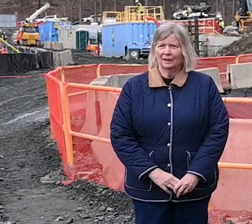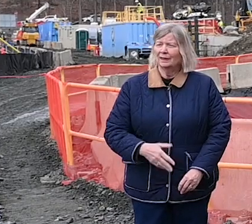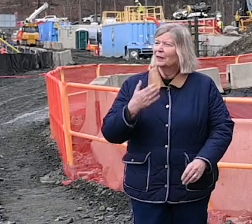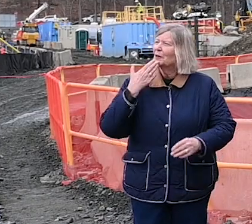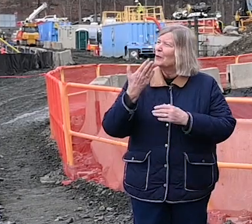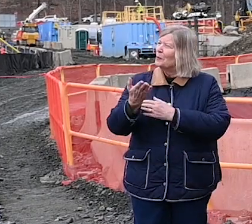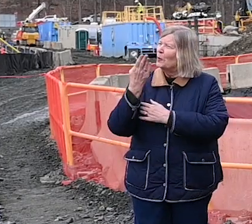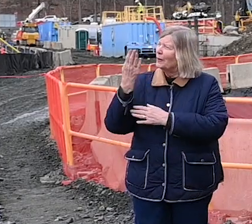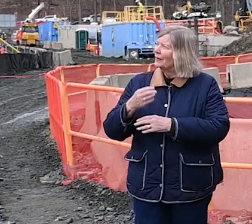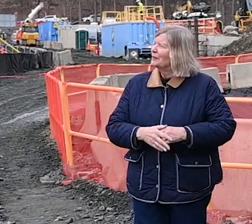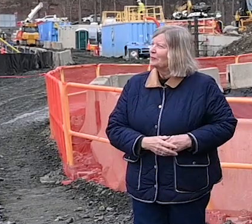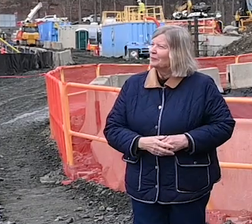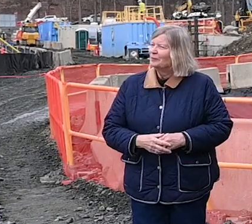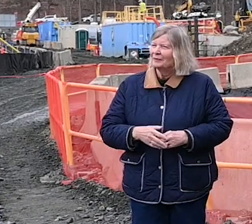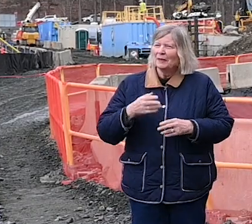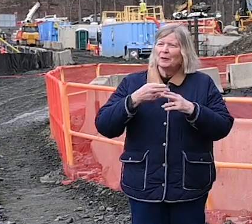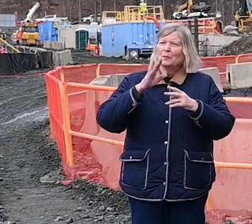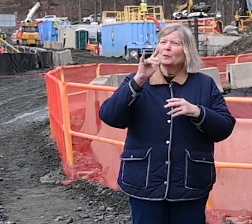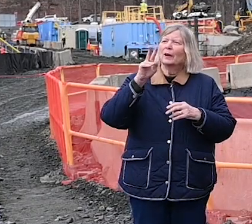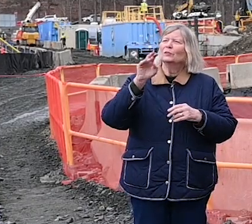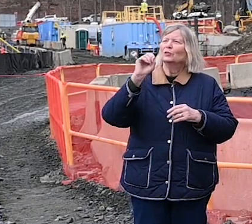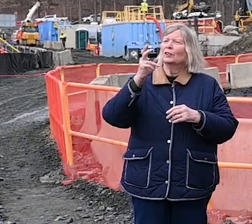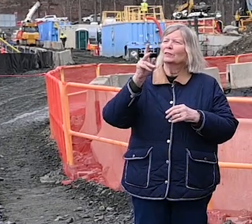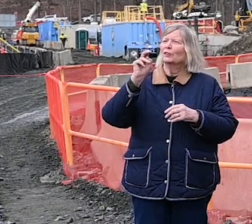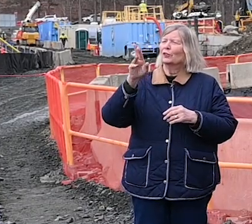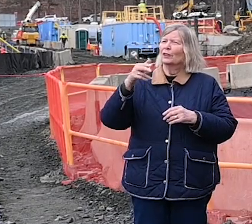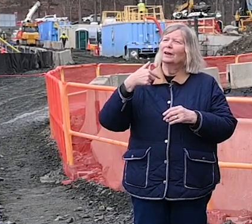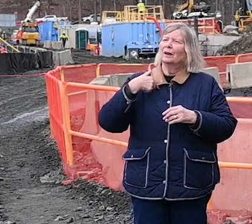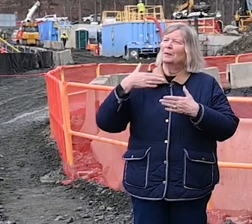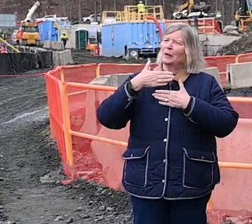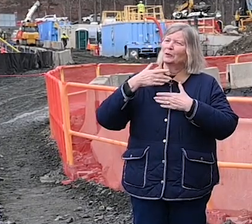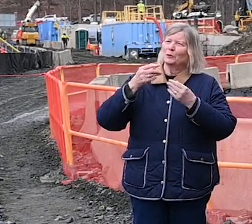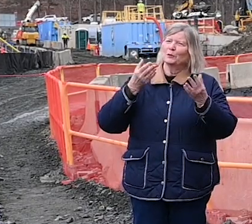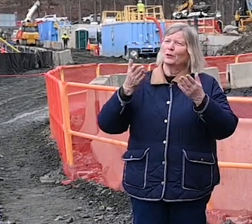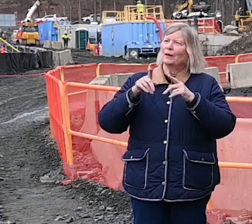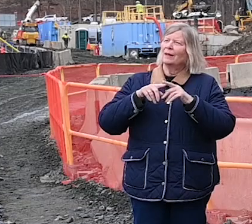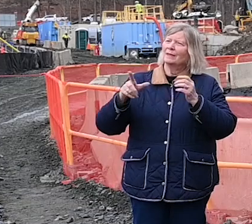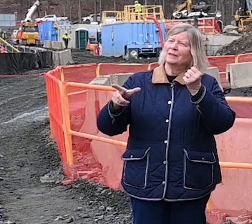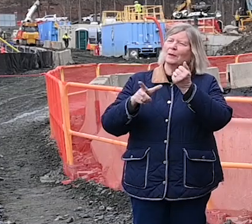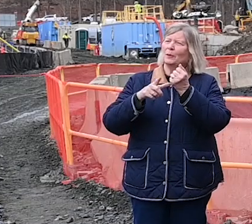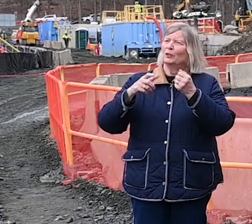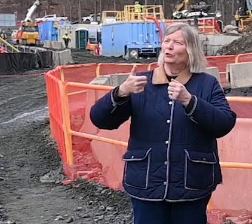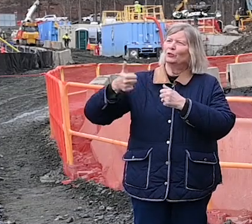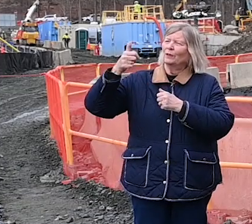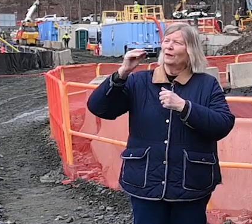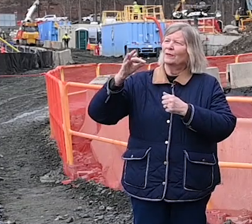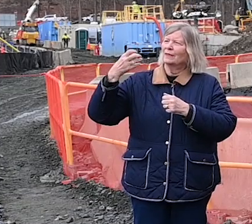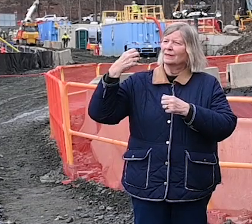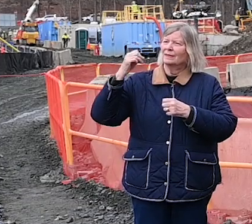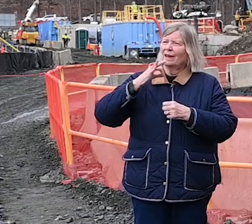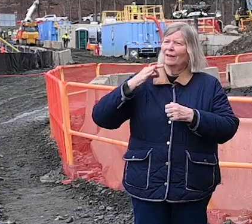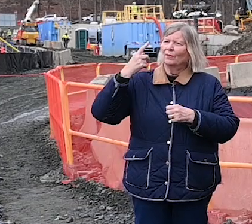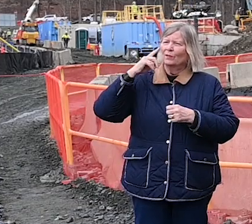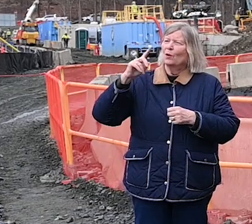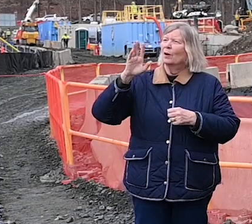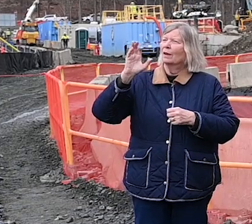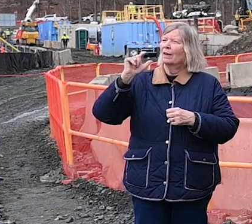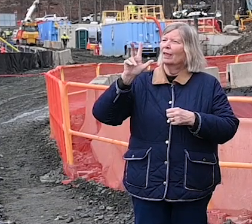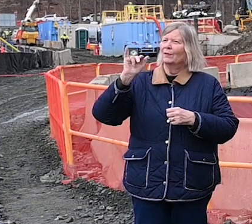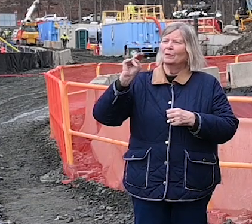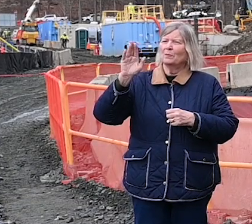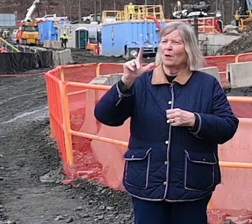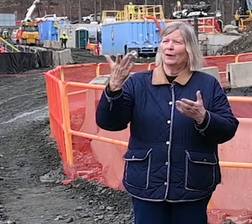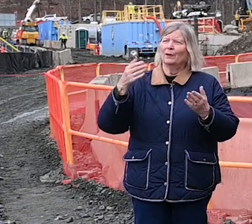Good morning. My name is Brian Schefter. It's my pleasure to serve as Deputy Chief of Staff to Howard County Executive Calvin Ball here in